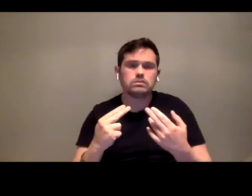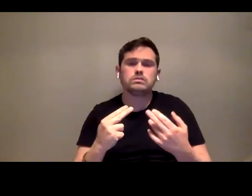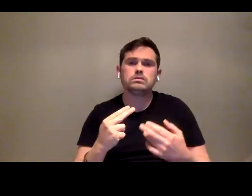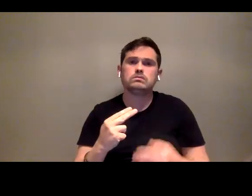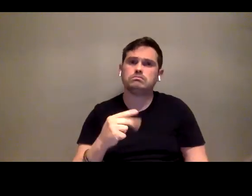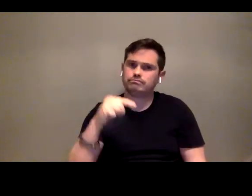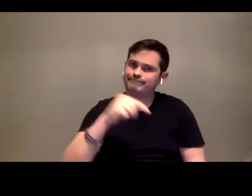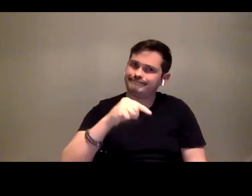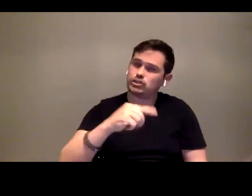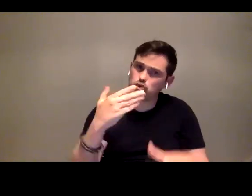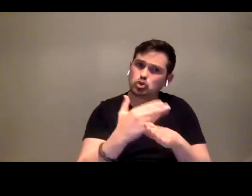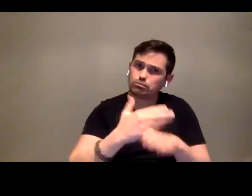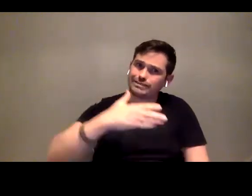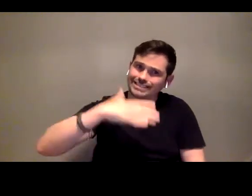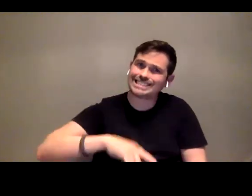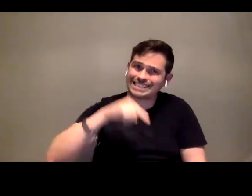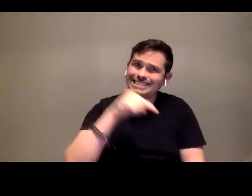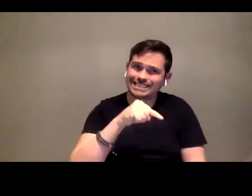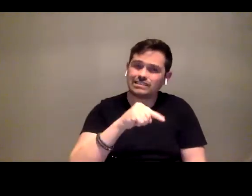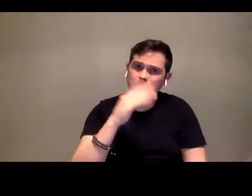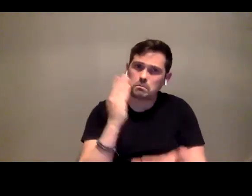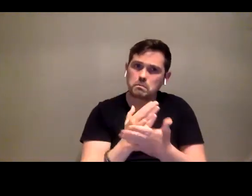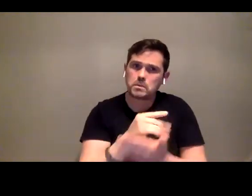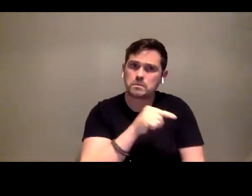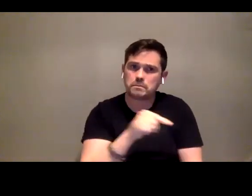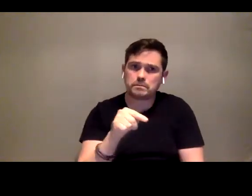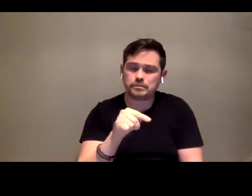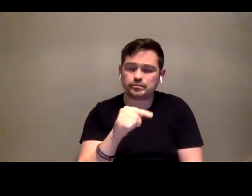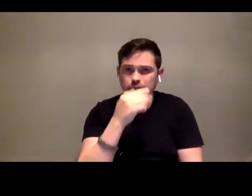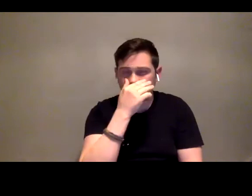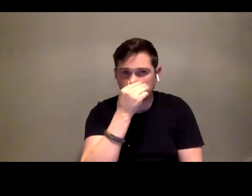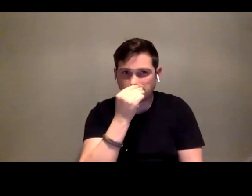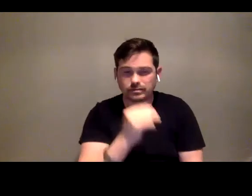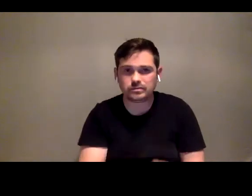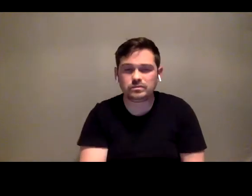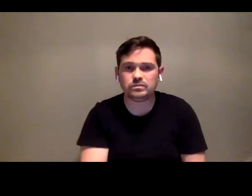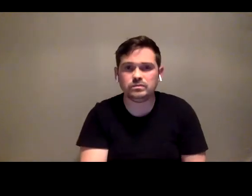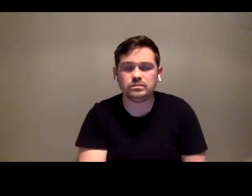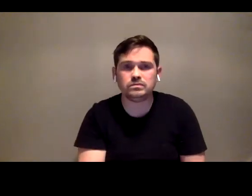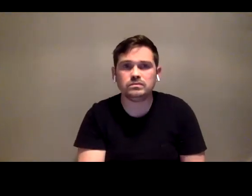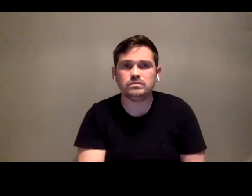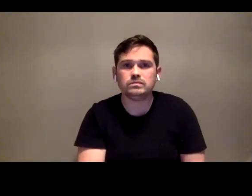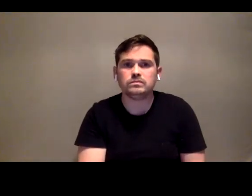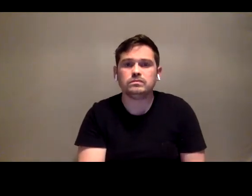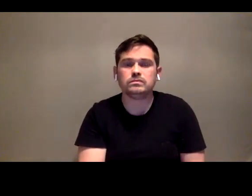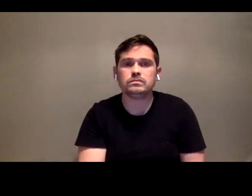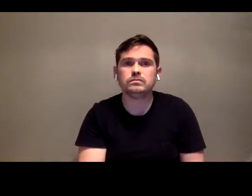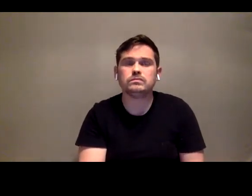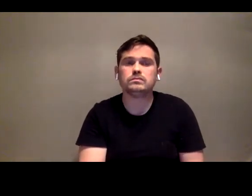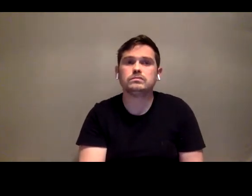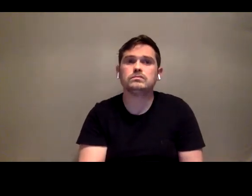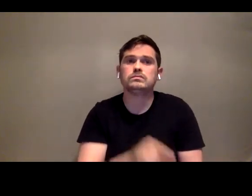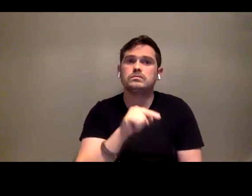only are they ones that we really desperately need in terms of creating a care economy, They're ones that we're seeing